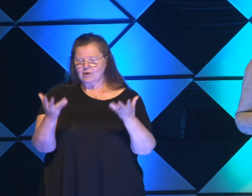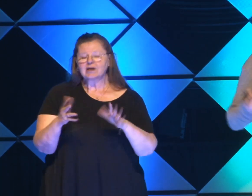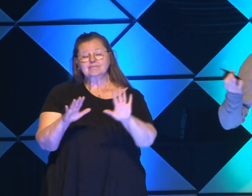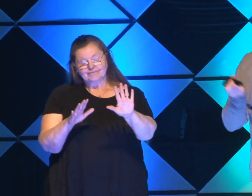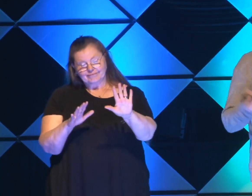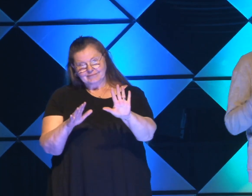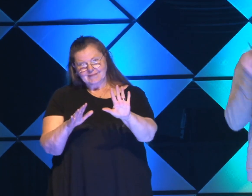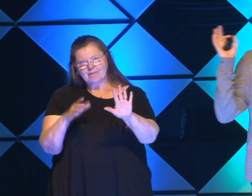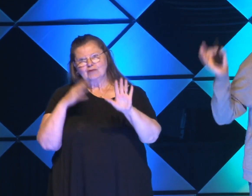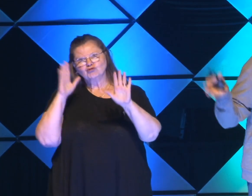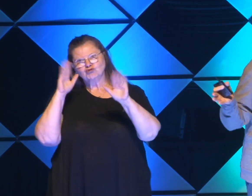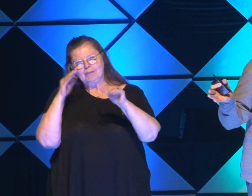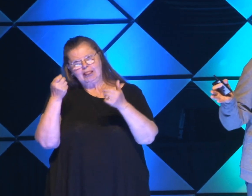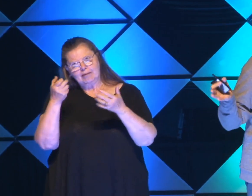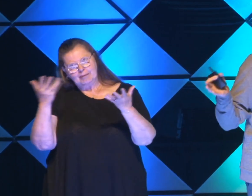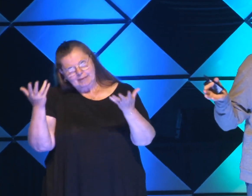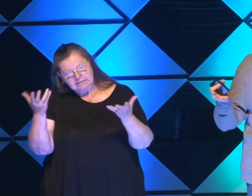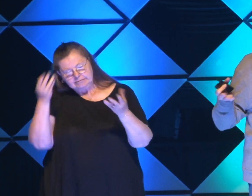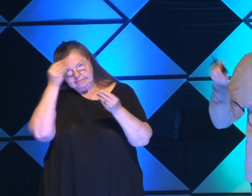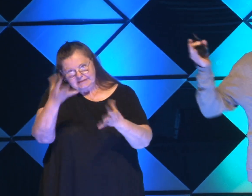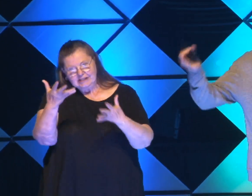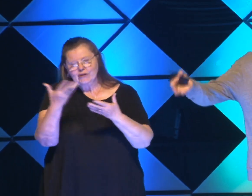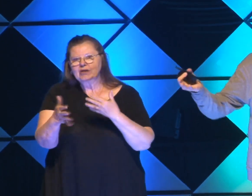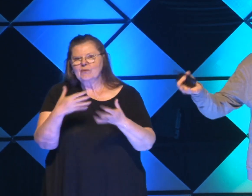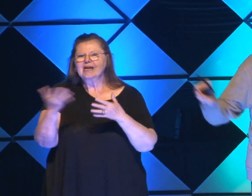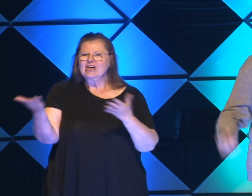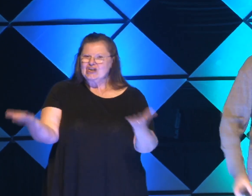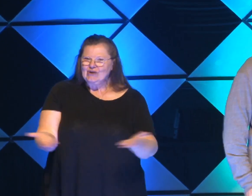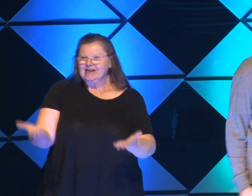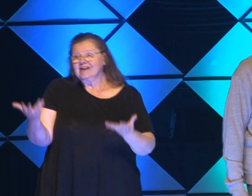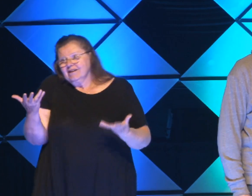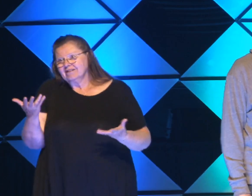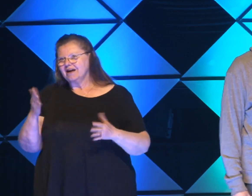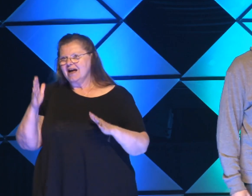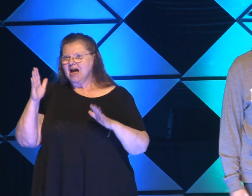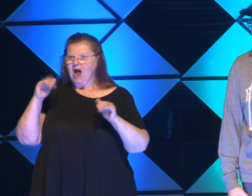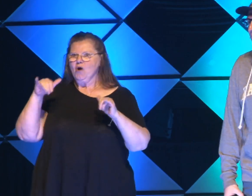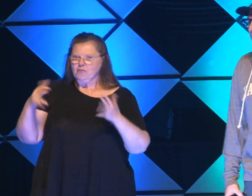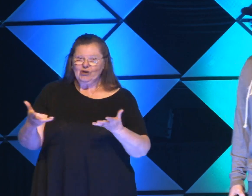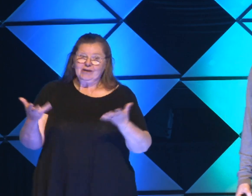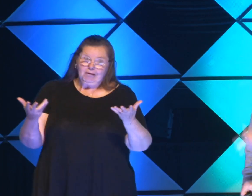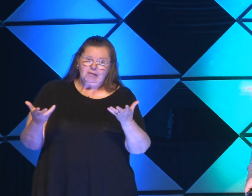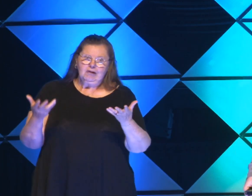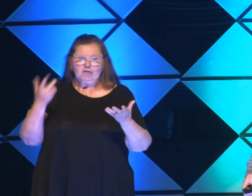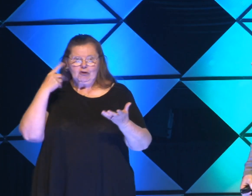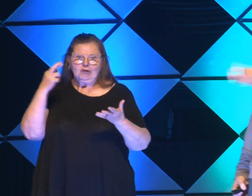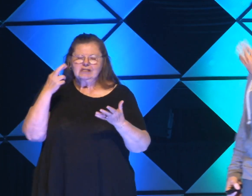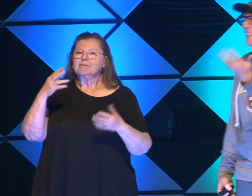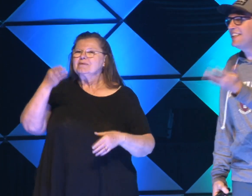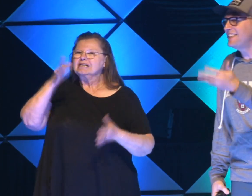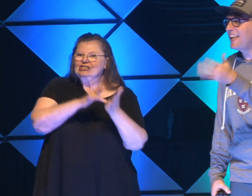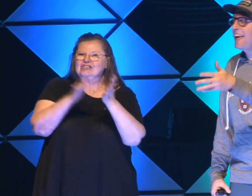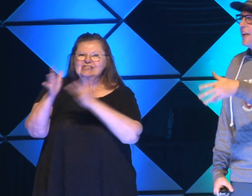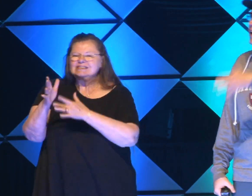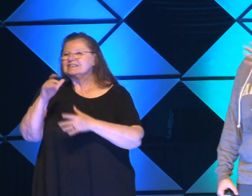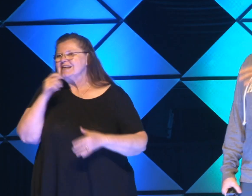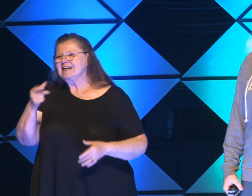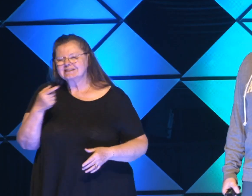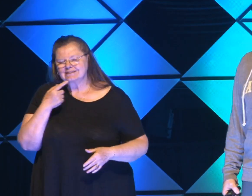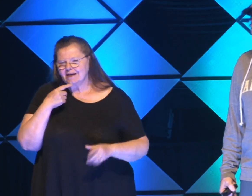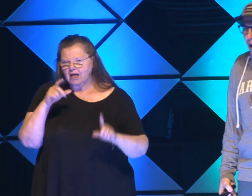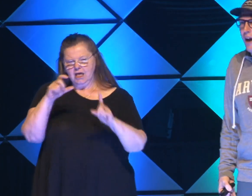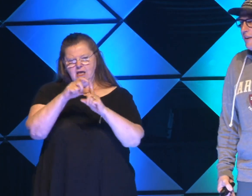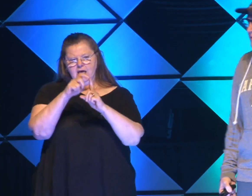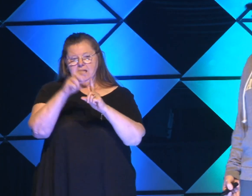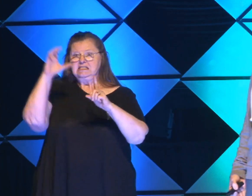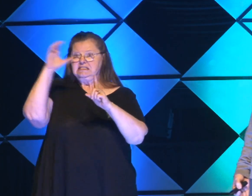is going to get me in trouble, but I'm going to say it anyway, okay? I mean, if you're here, I hope, at this point, right? Jesus actually didn't say like, oh,